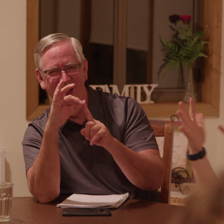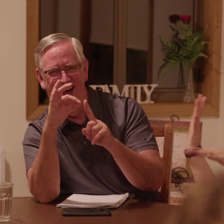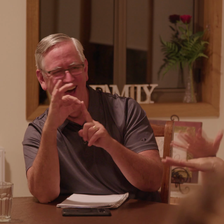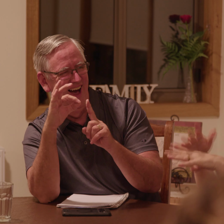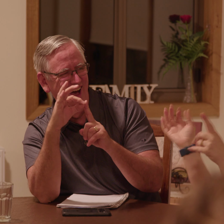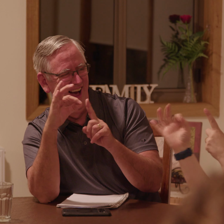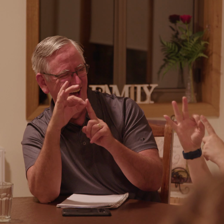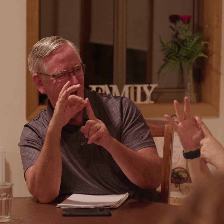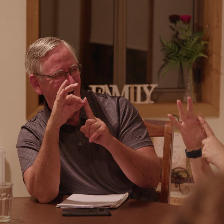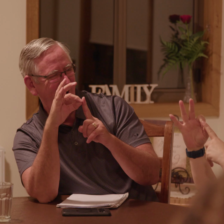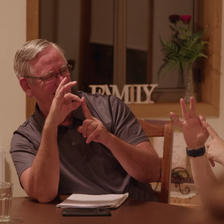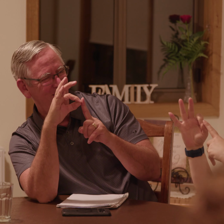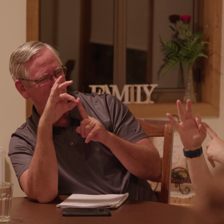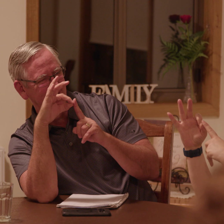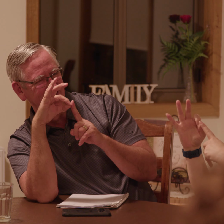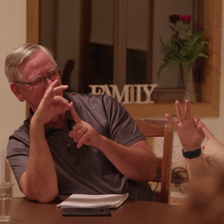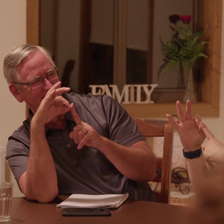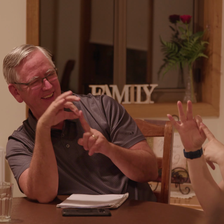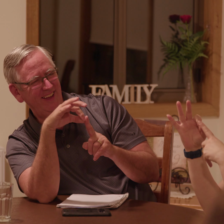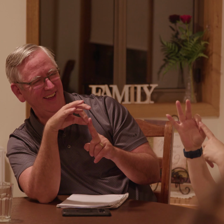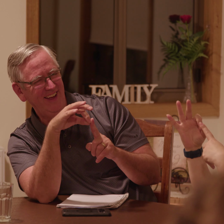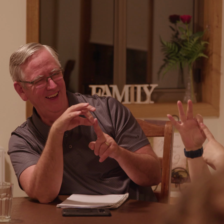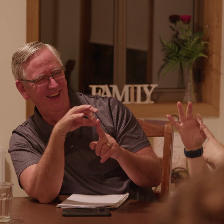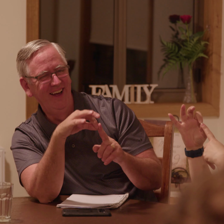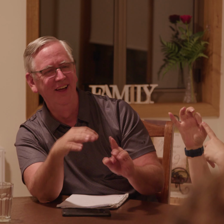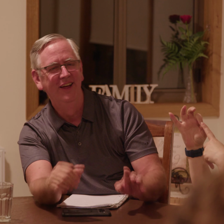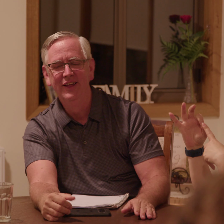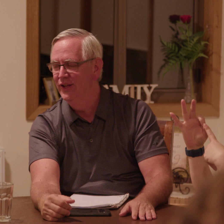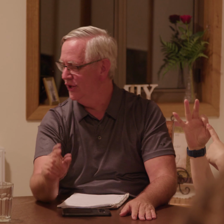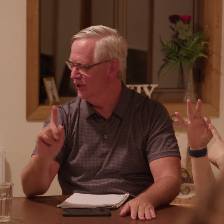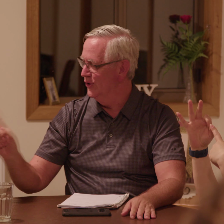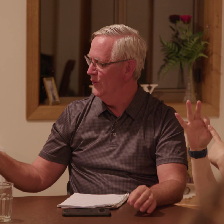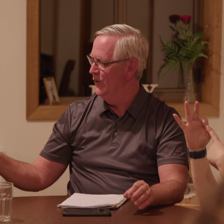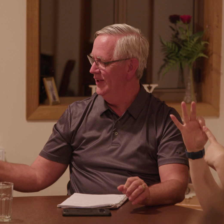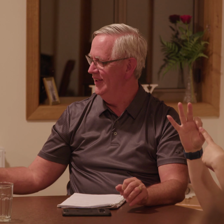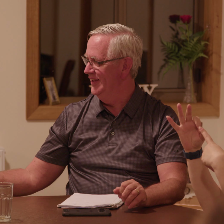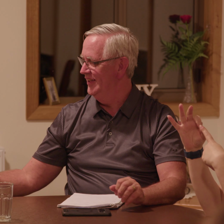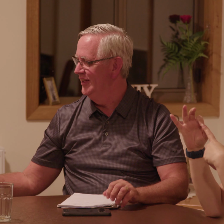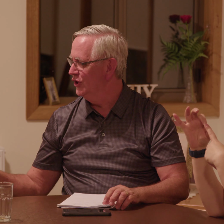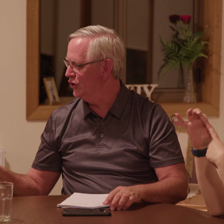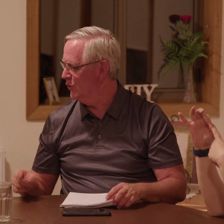Yeah. This is the blind teaching the blind. The blind teaching the deaf.